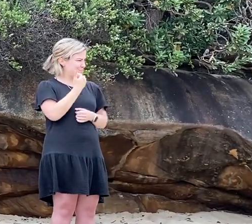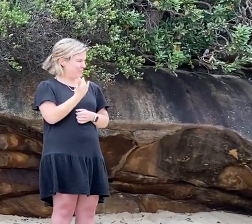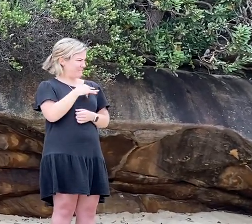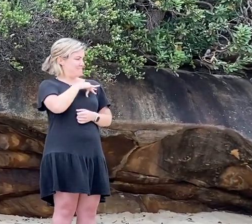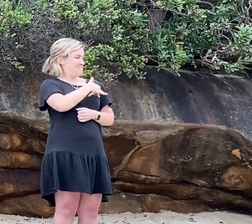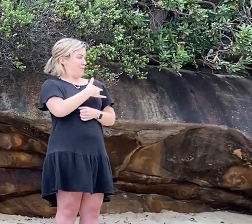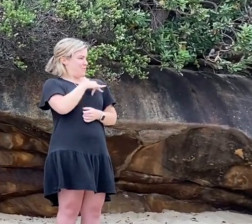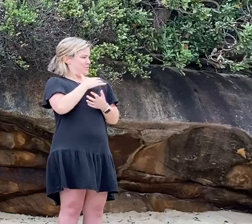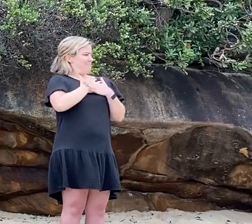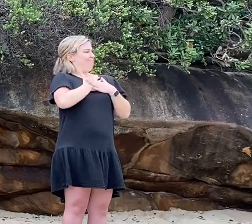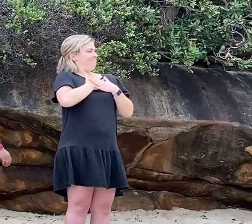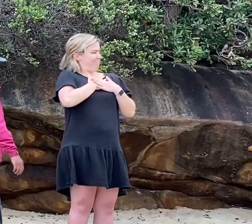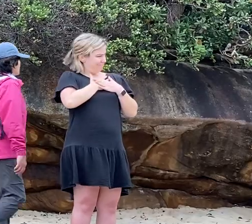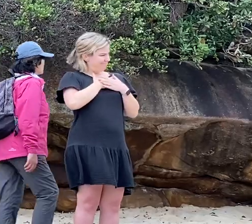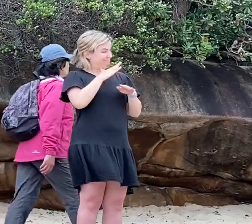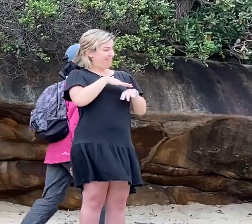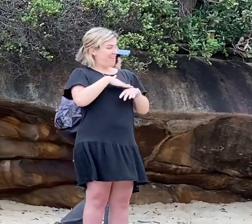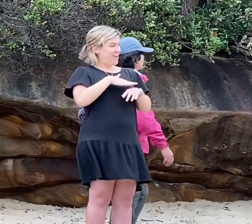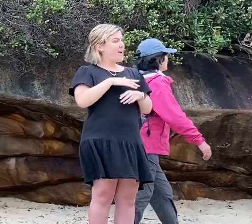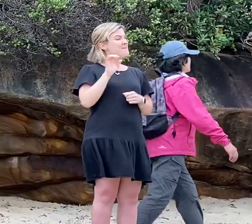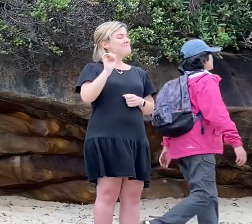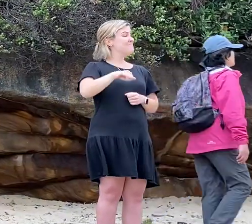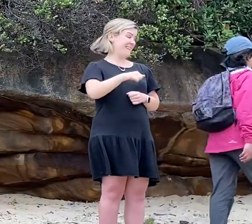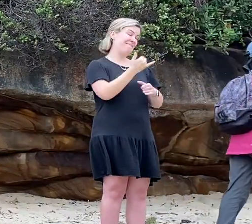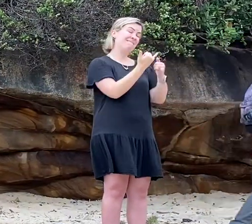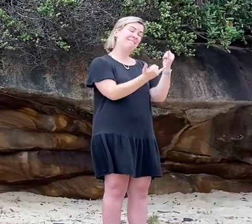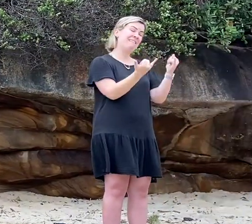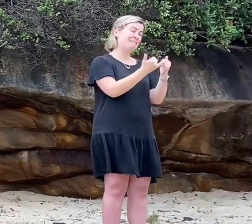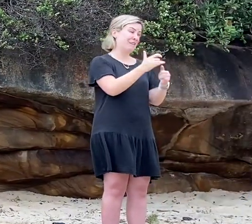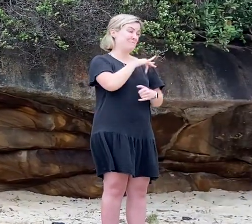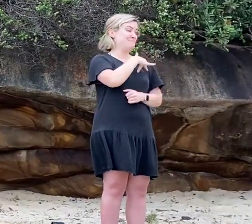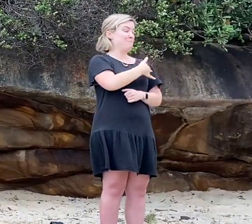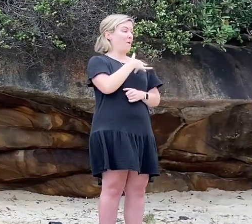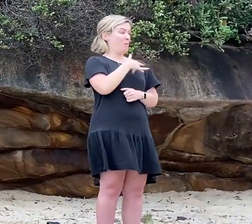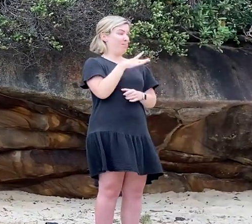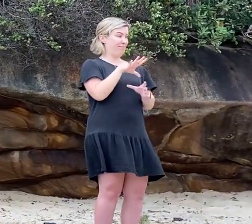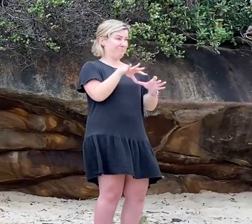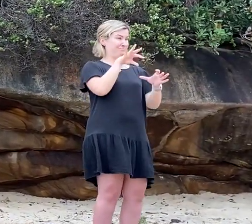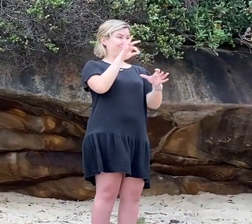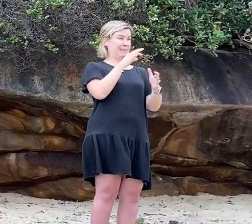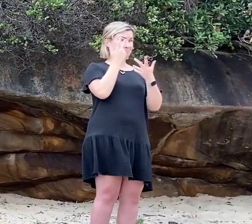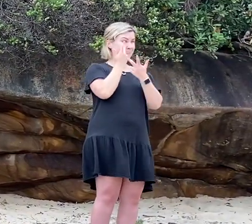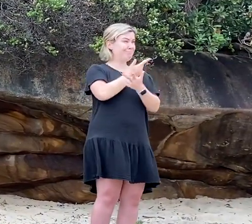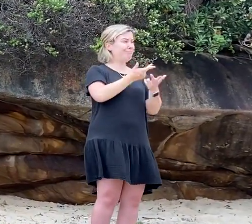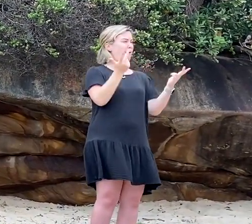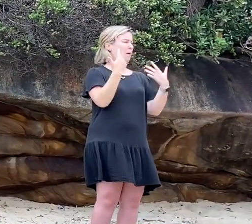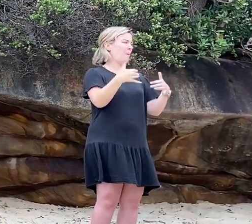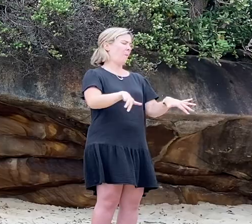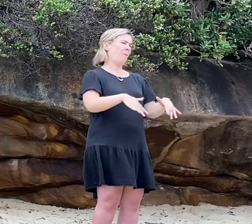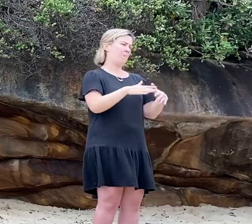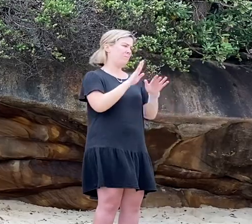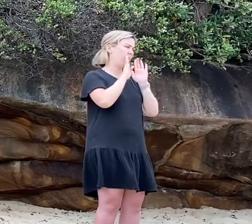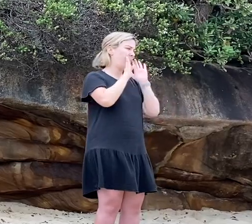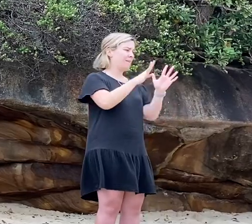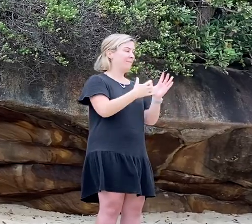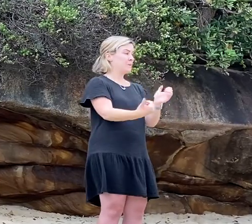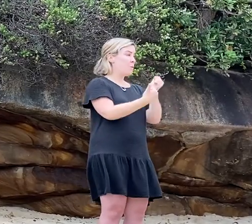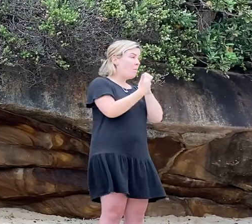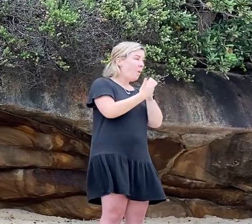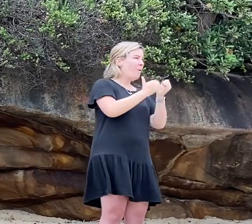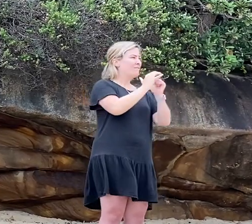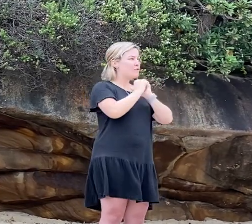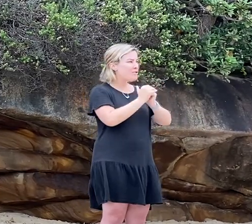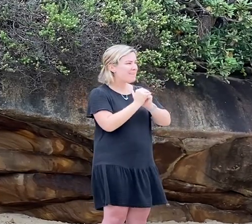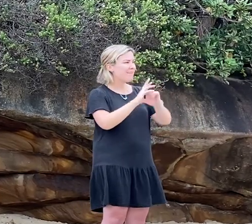time for you. It has been an emotional time, yes, but it's been very good. I've had lots of support. Friends and people have